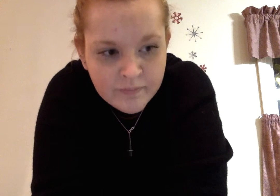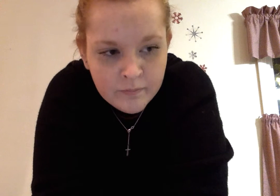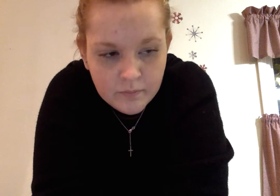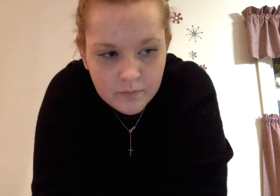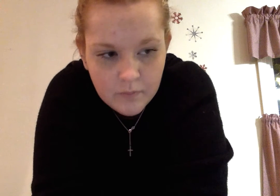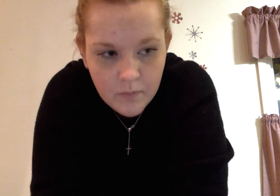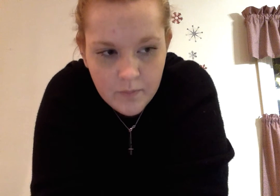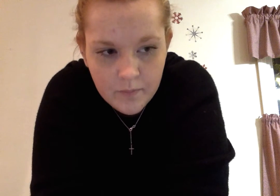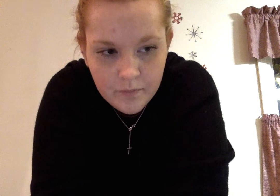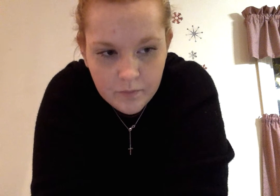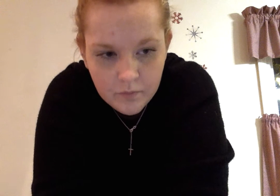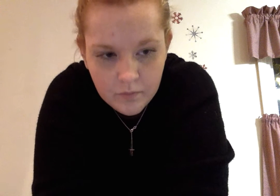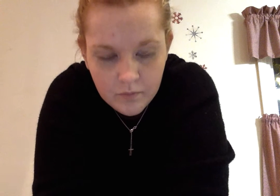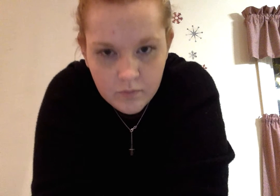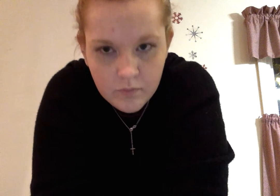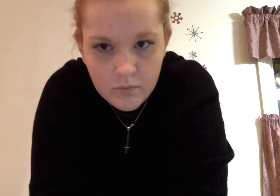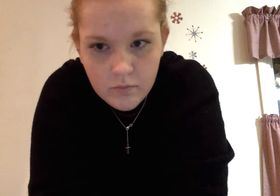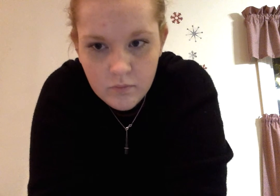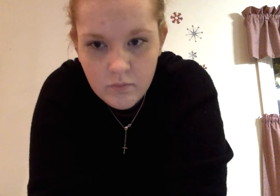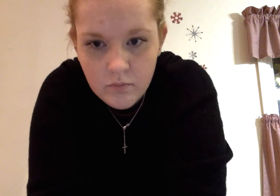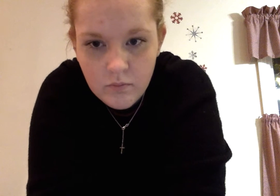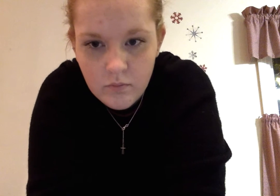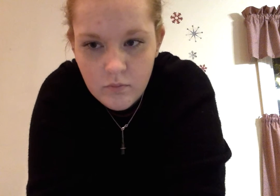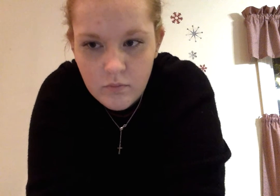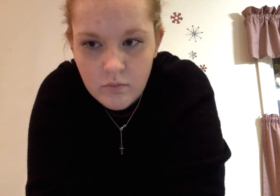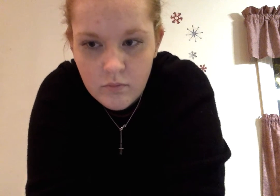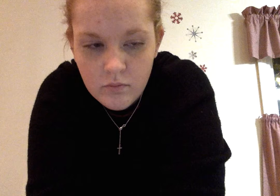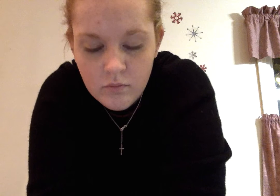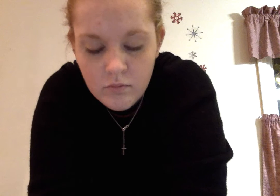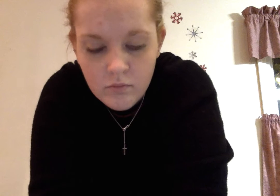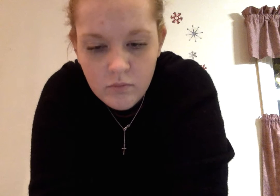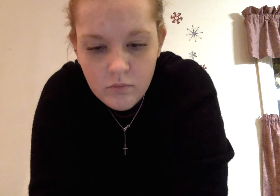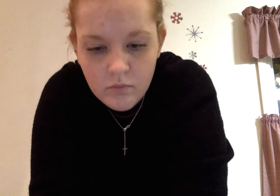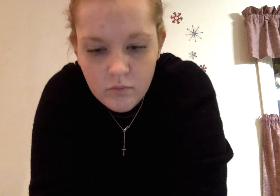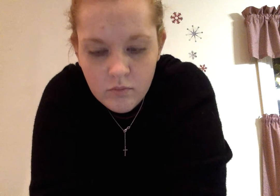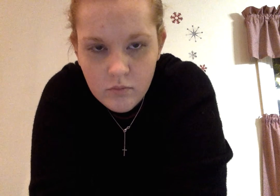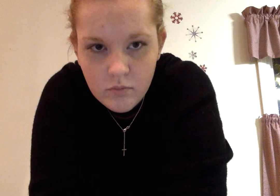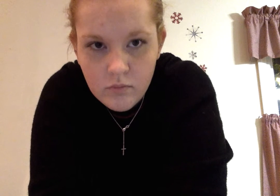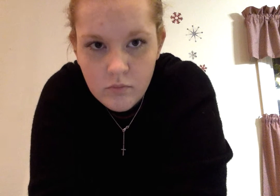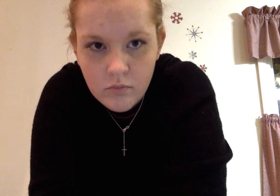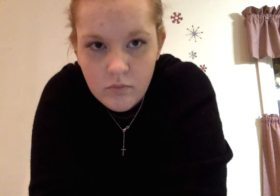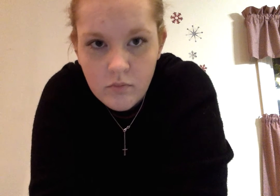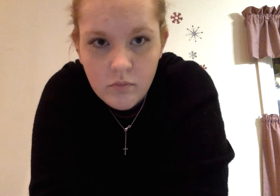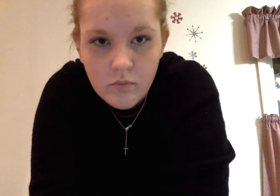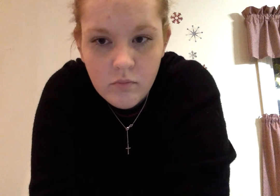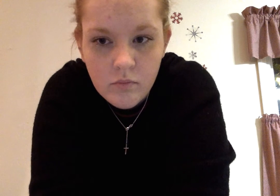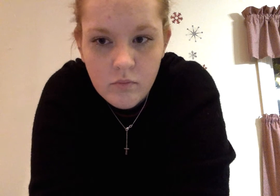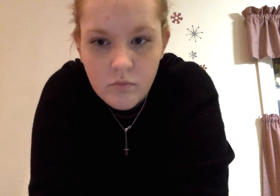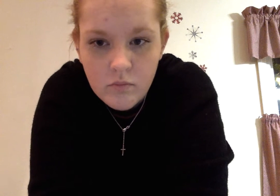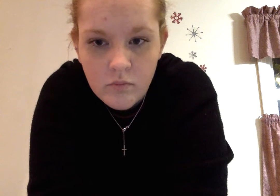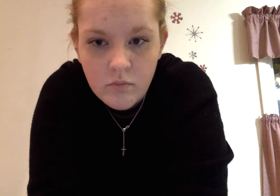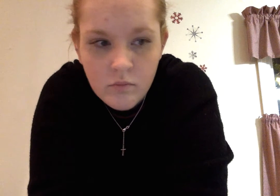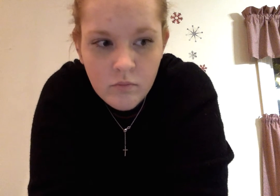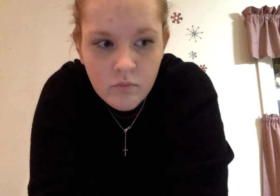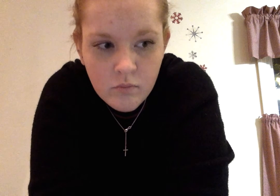participant indicates comprehension and the other continues. It's two-directional, bidirectional interaction.